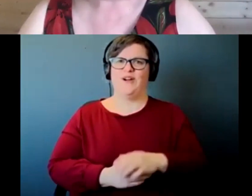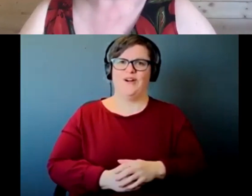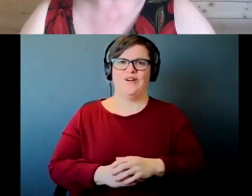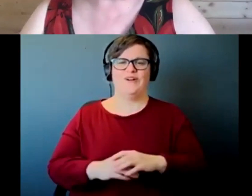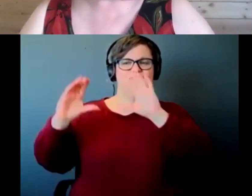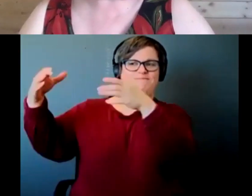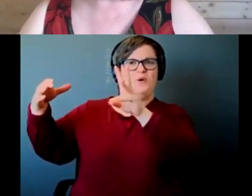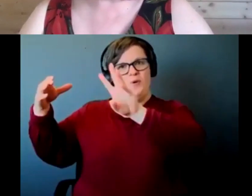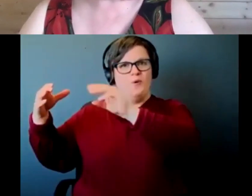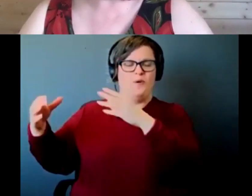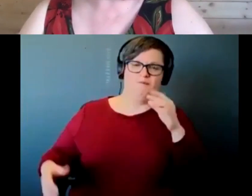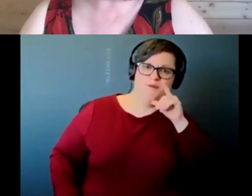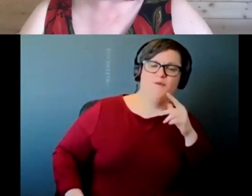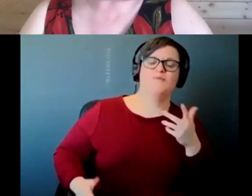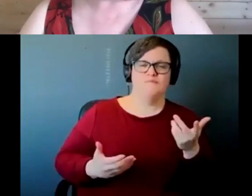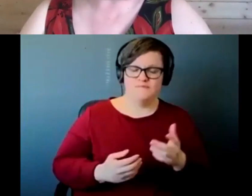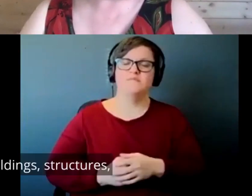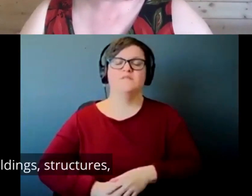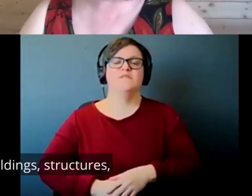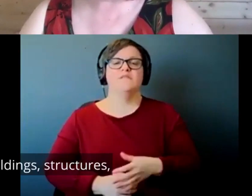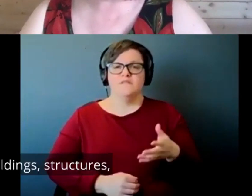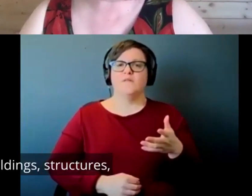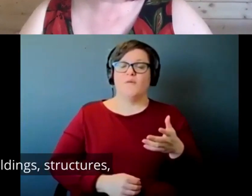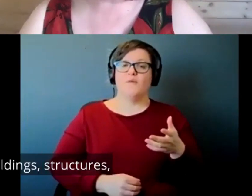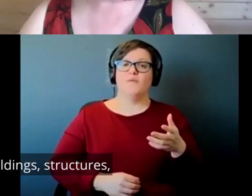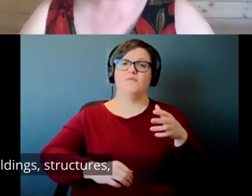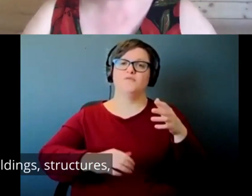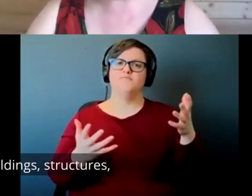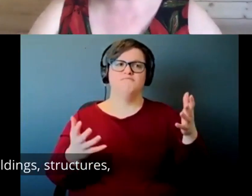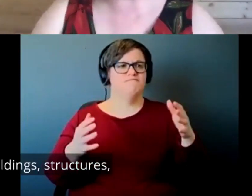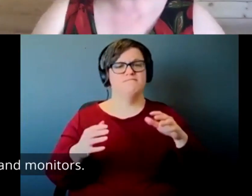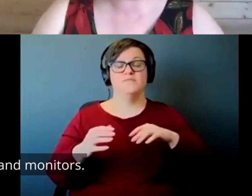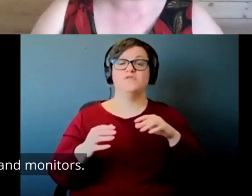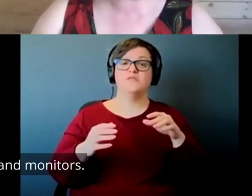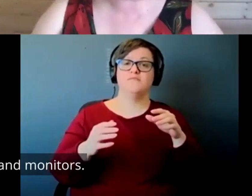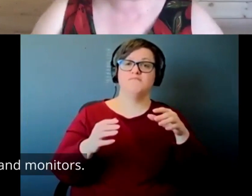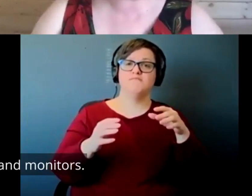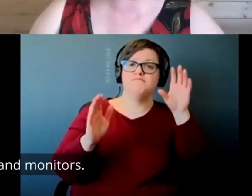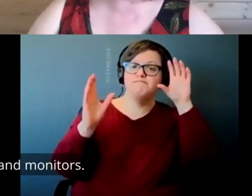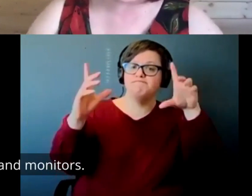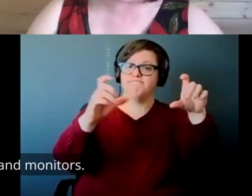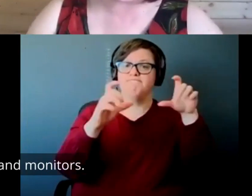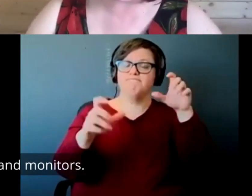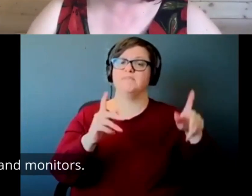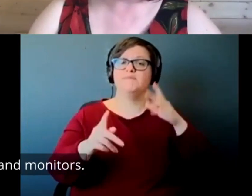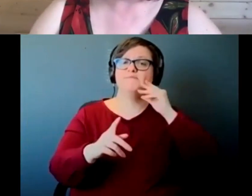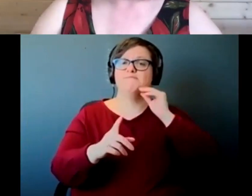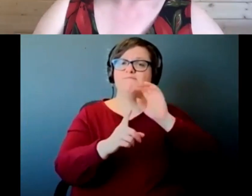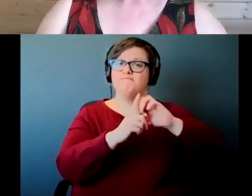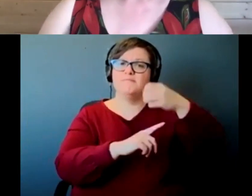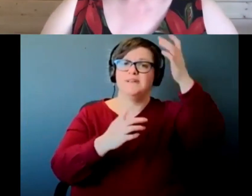afflicted by environmental illness and projected onto buildings, structures, billboards, screens, and